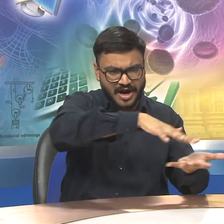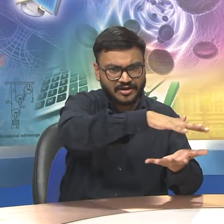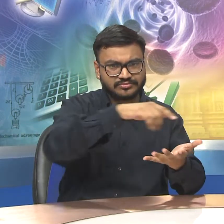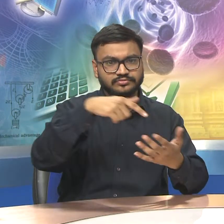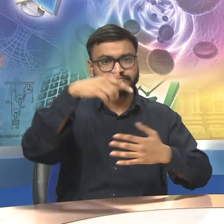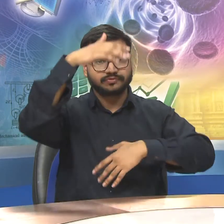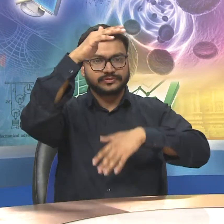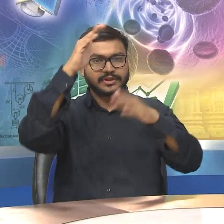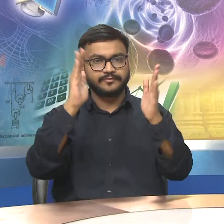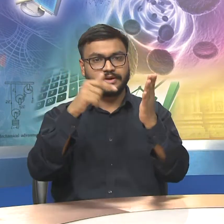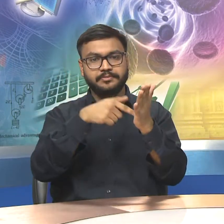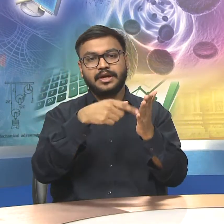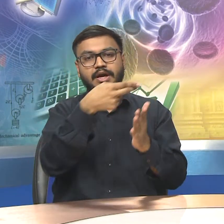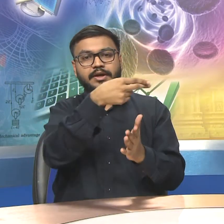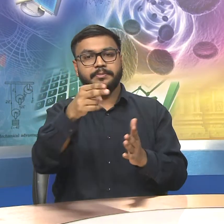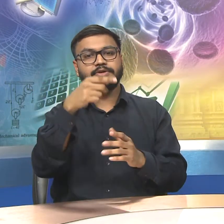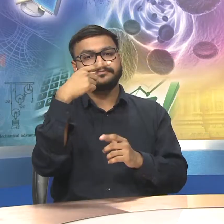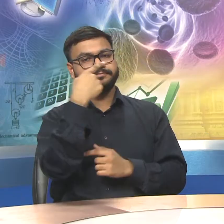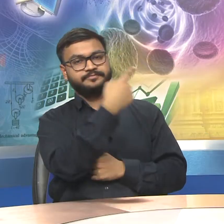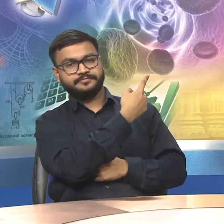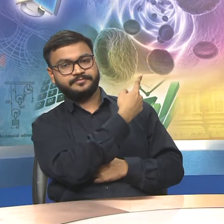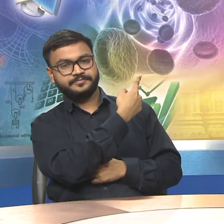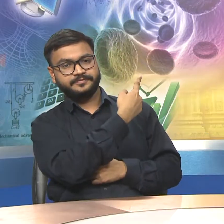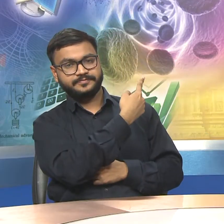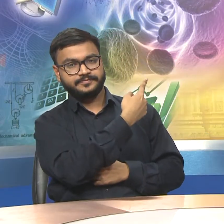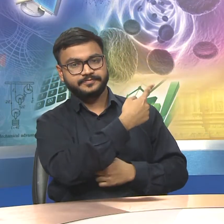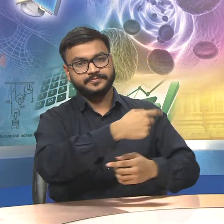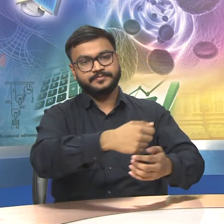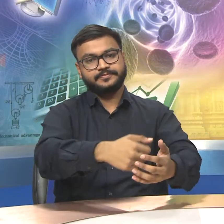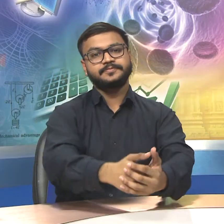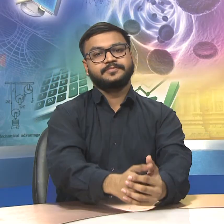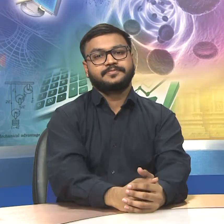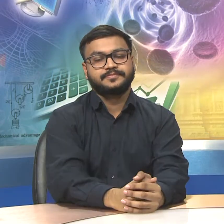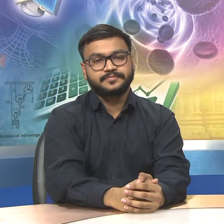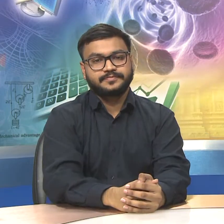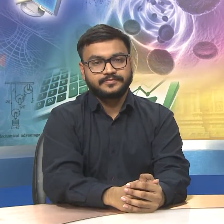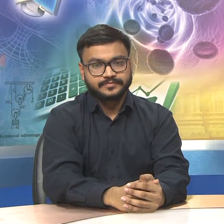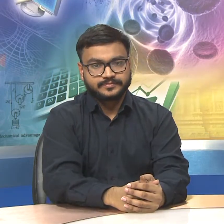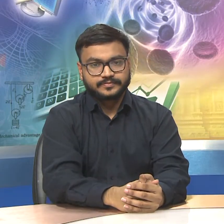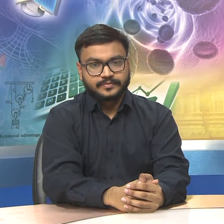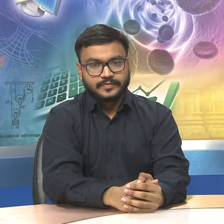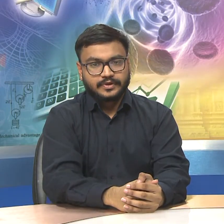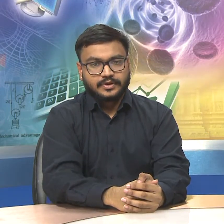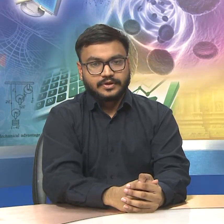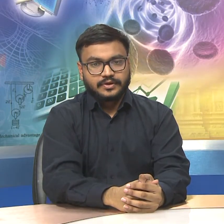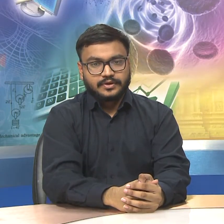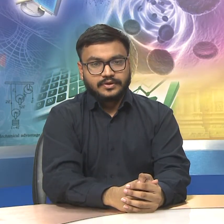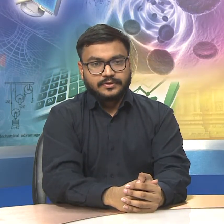space around the body that we use for signing. is called a